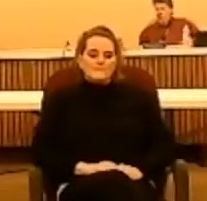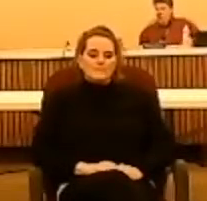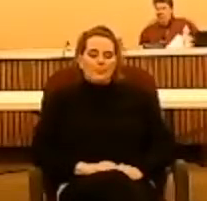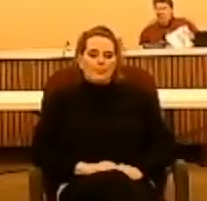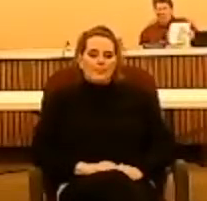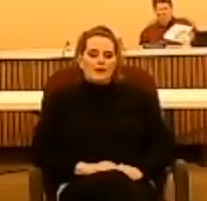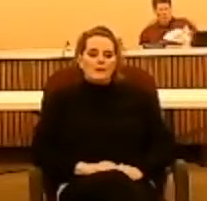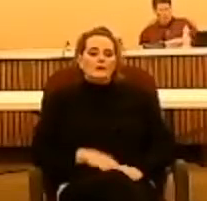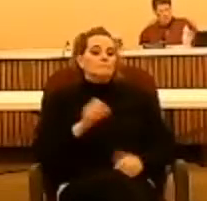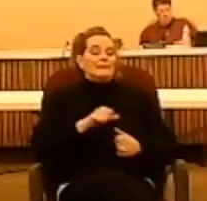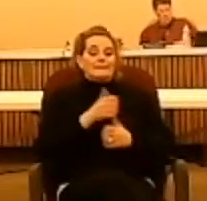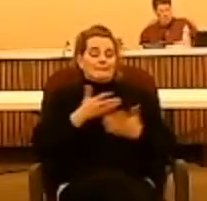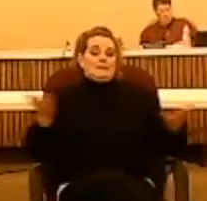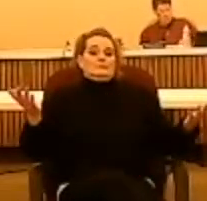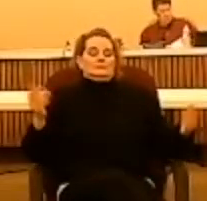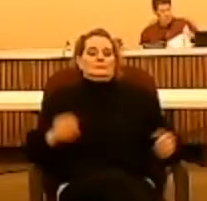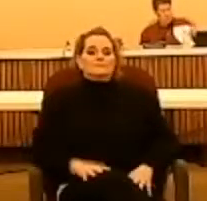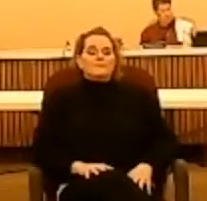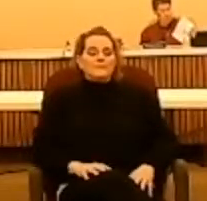Anything else?